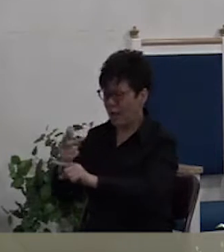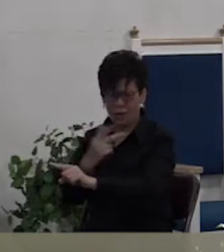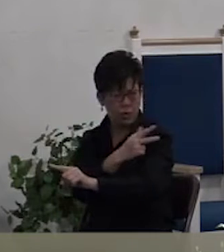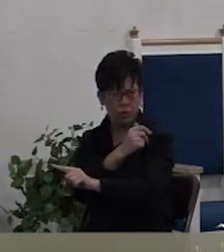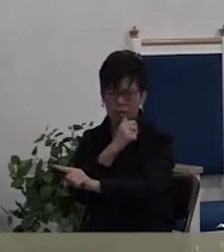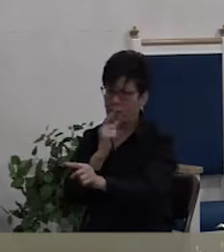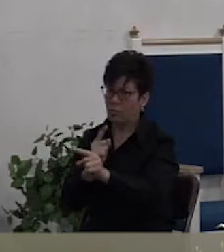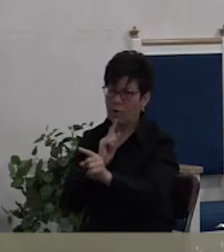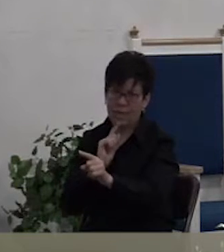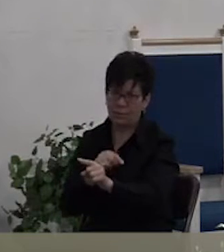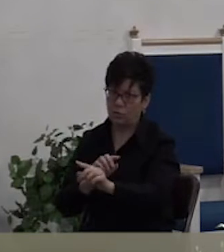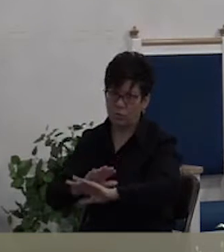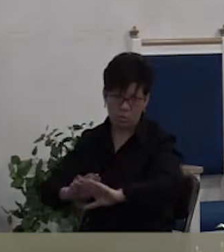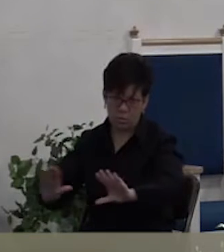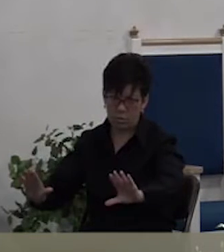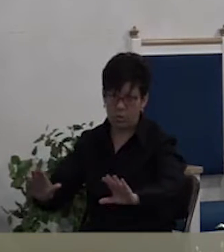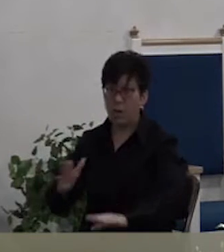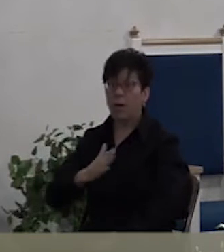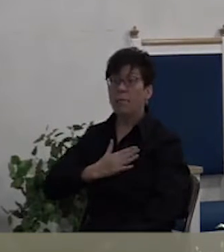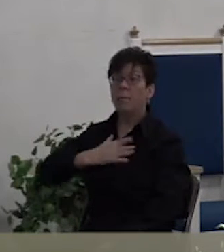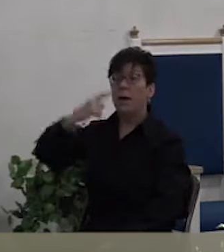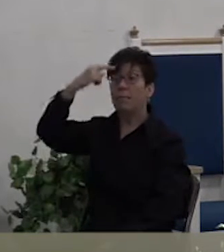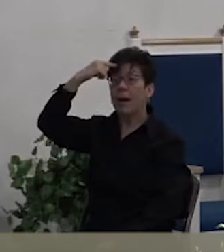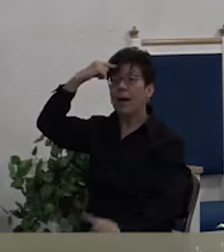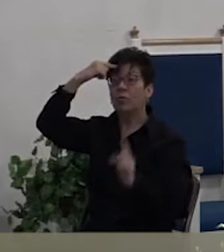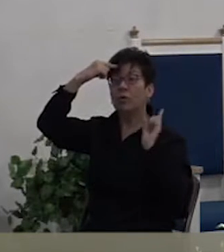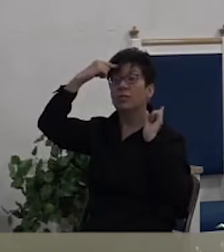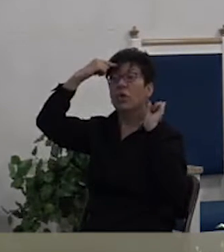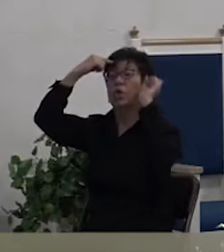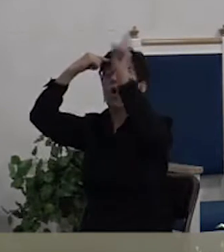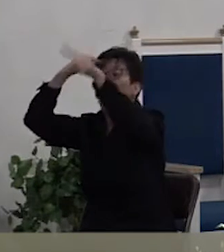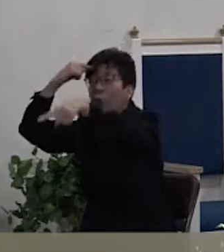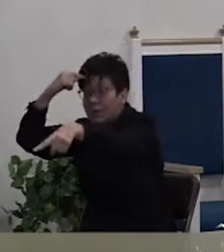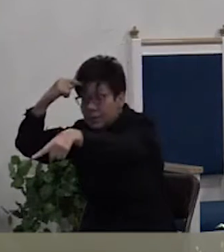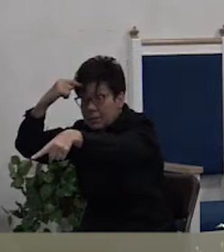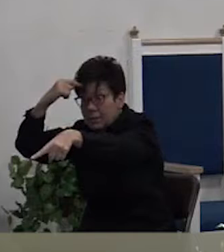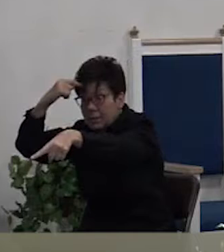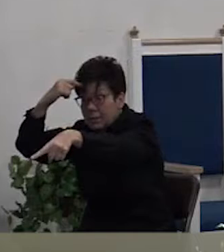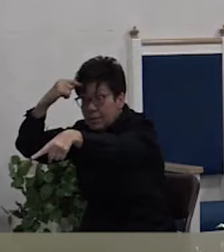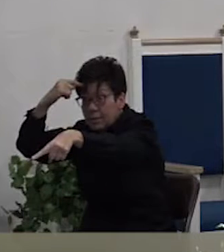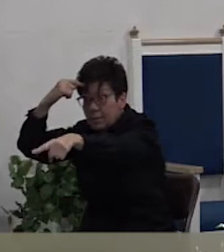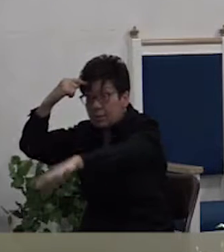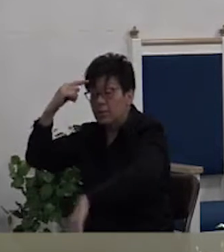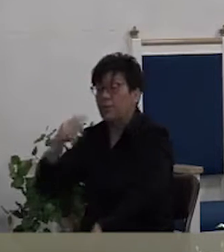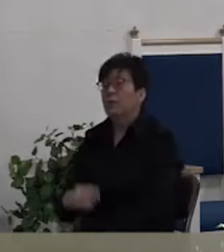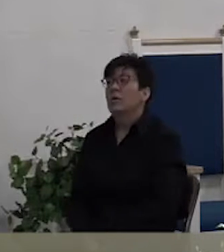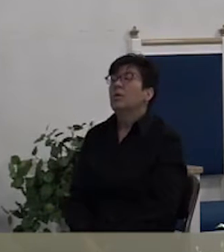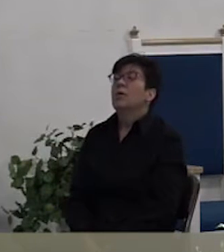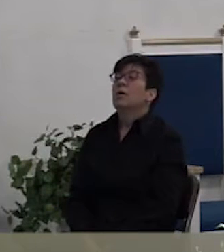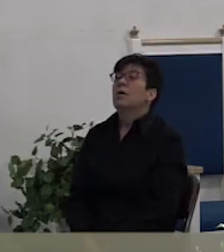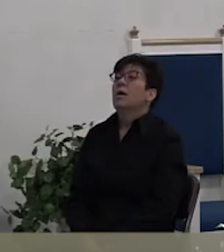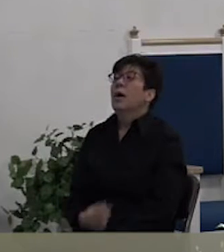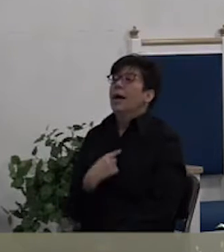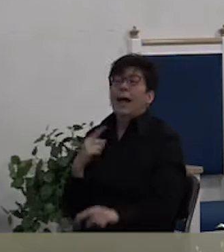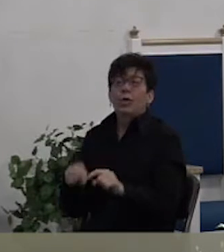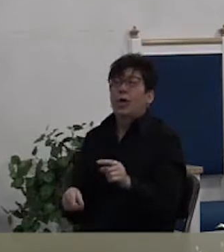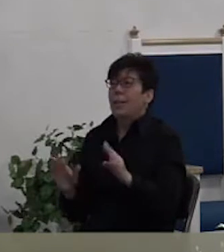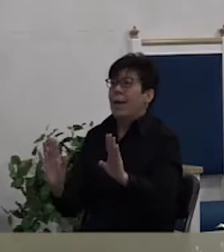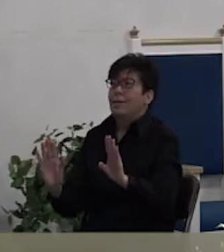the right answer. My mind was on getting where we were going, and I couldn't